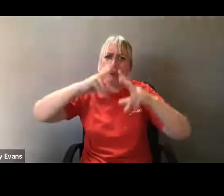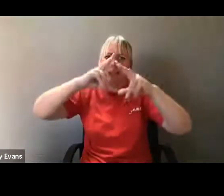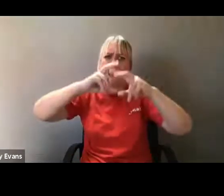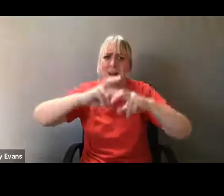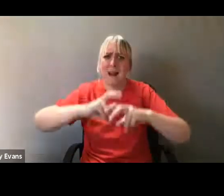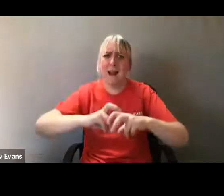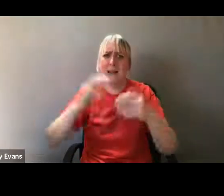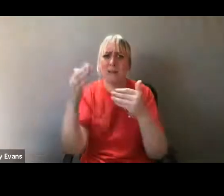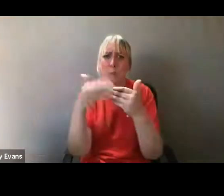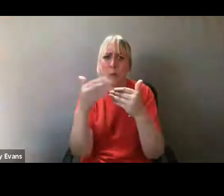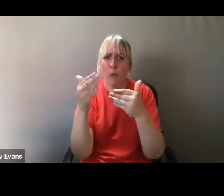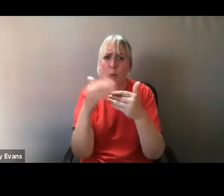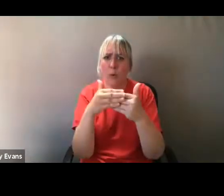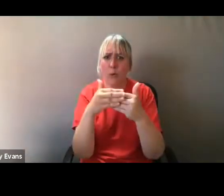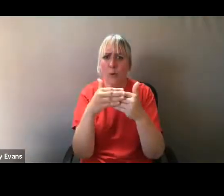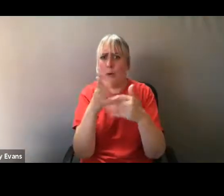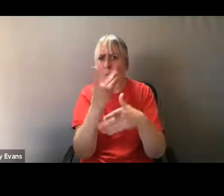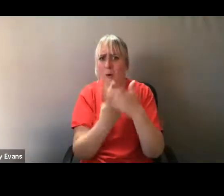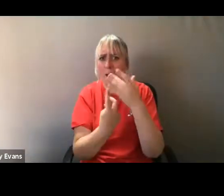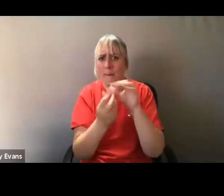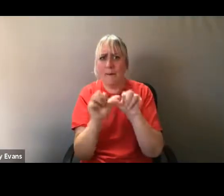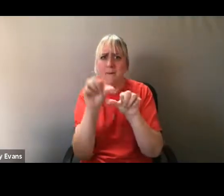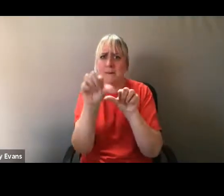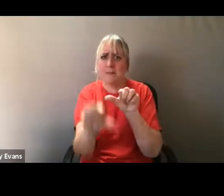then challenging.